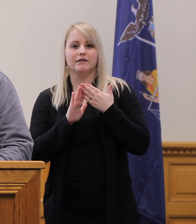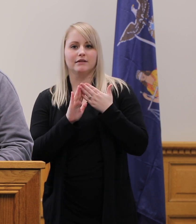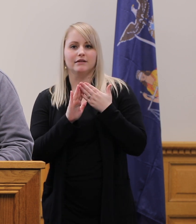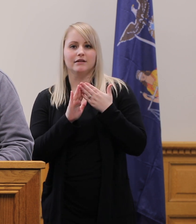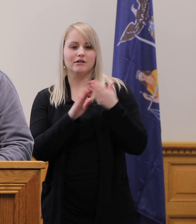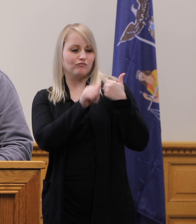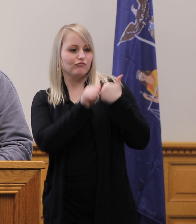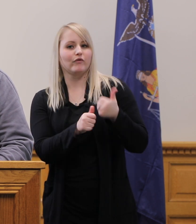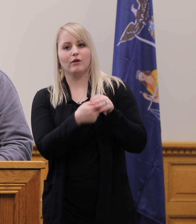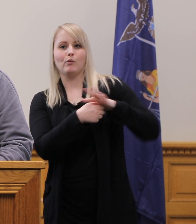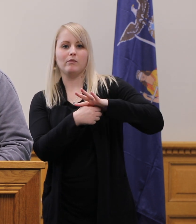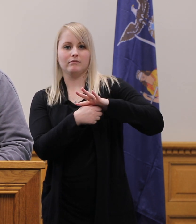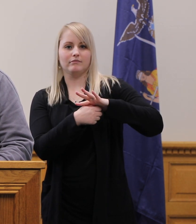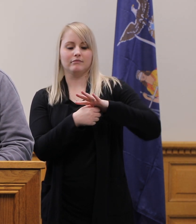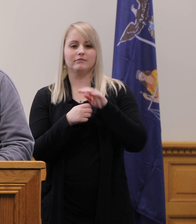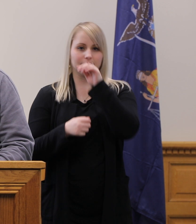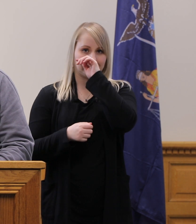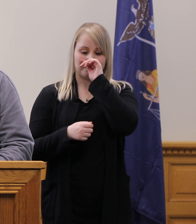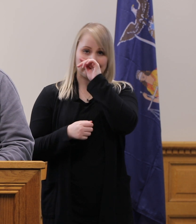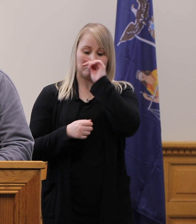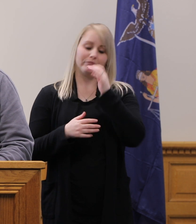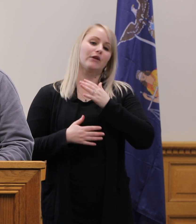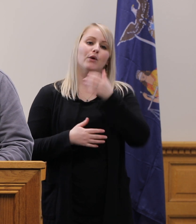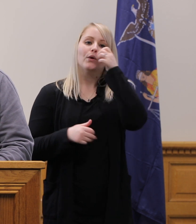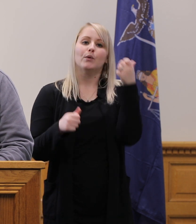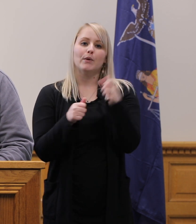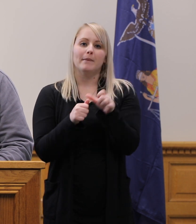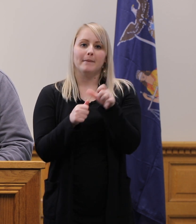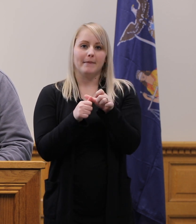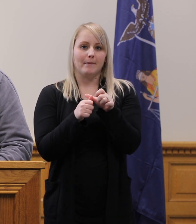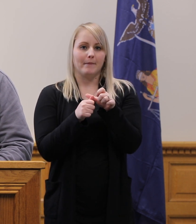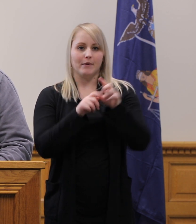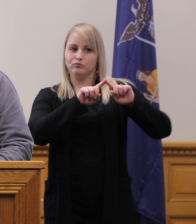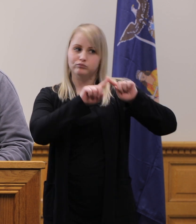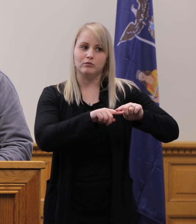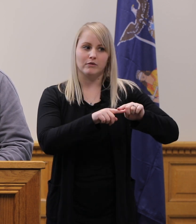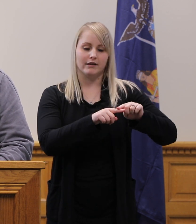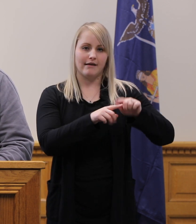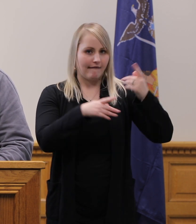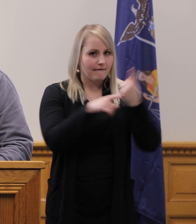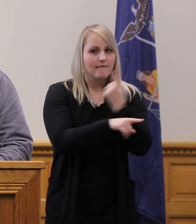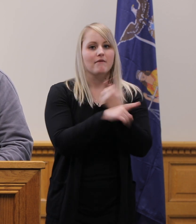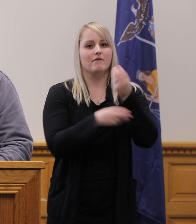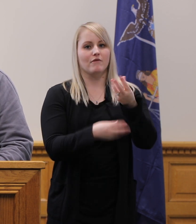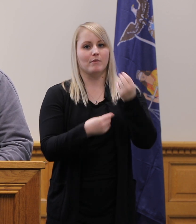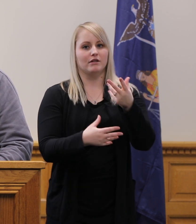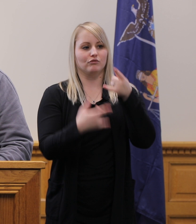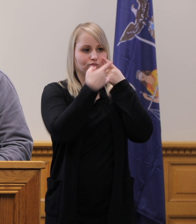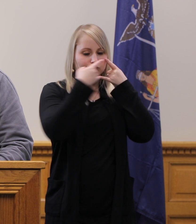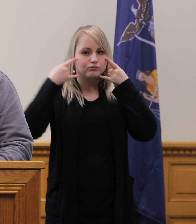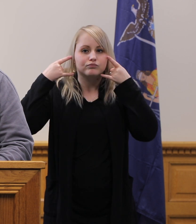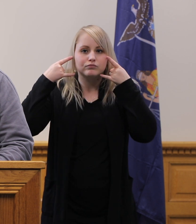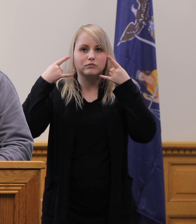measures. Again, please rely on accurate sources of information about the COVID pandemic. Wear a mask,